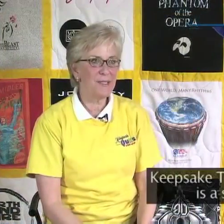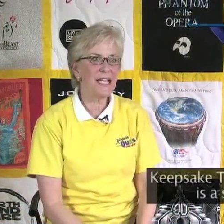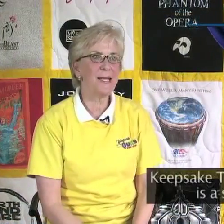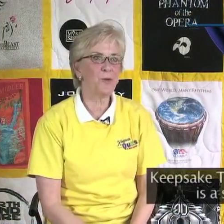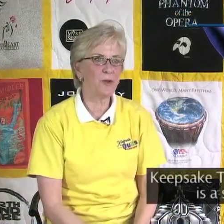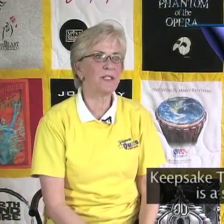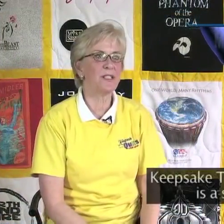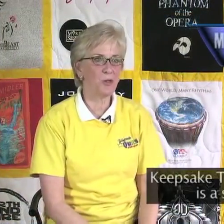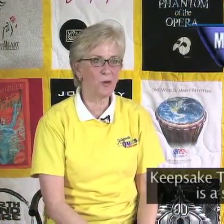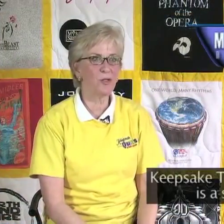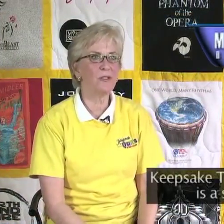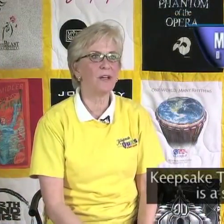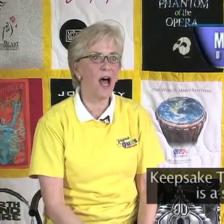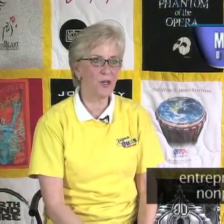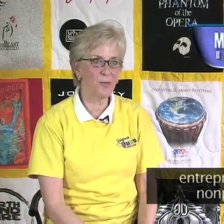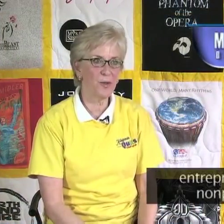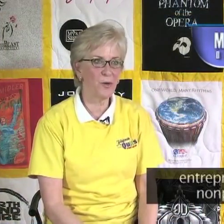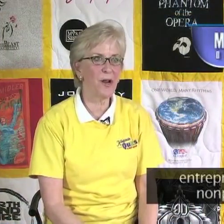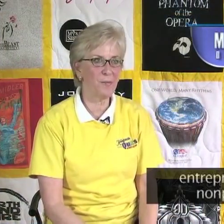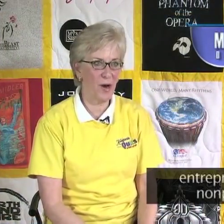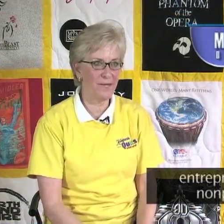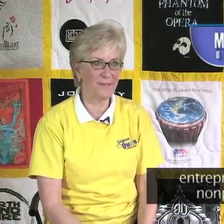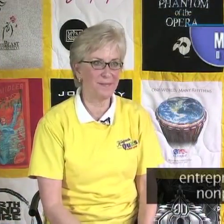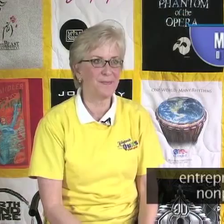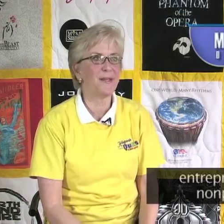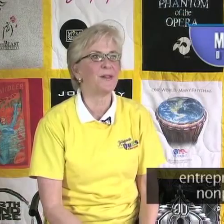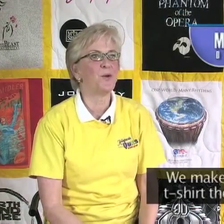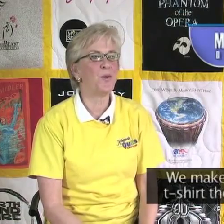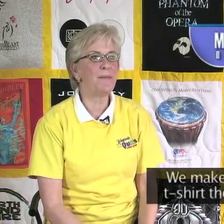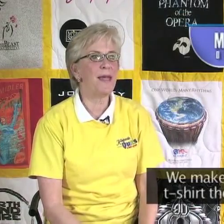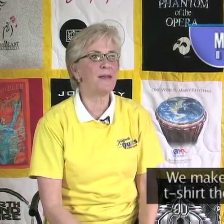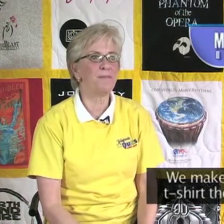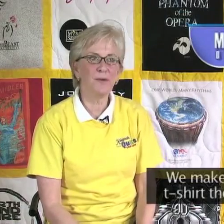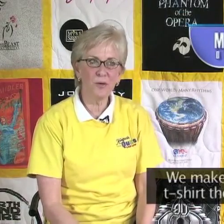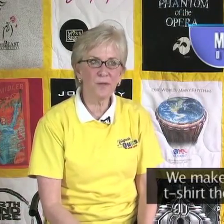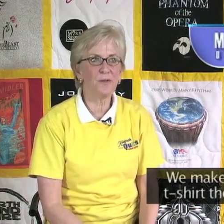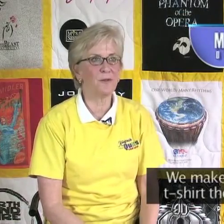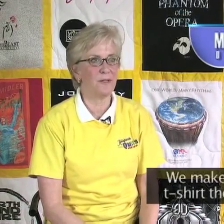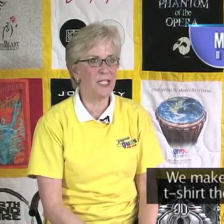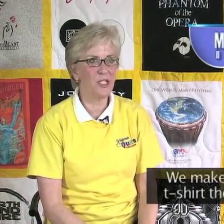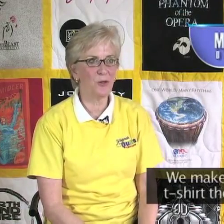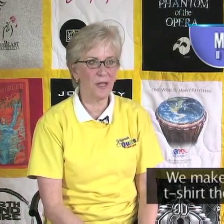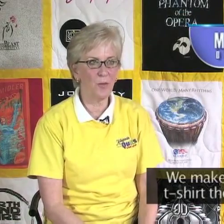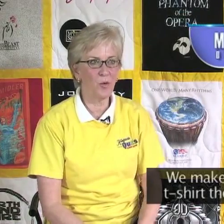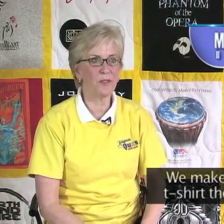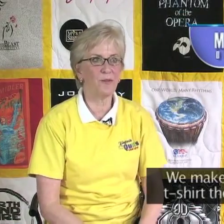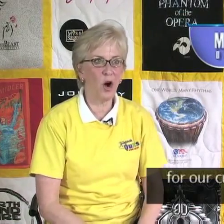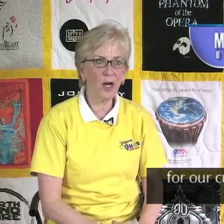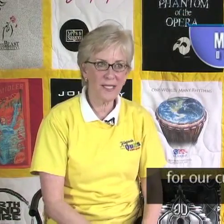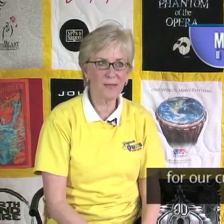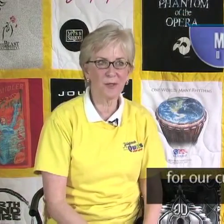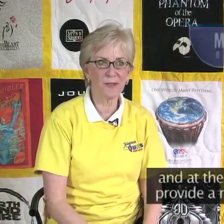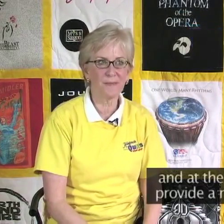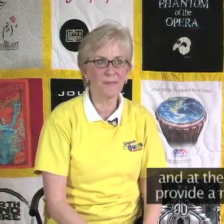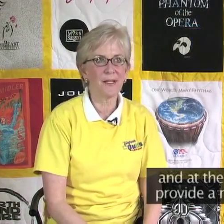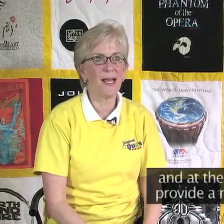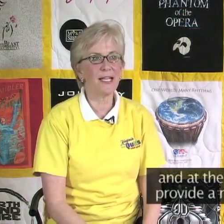Keepsake Theme Quilts is a social entrepreneur nonprofit. We make beautiful t-shirt theme quilts for our customers and at the